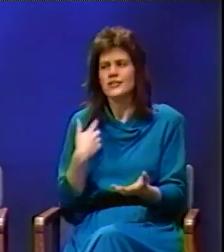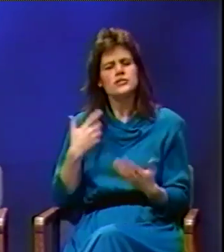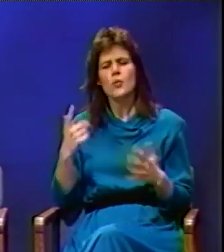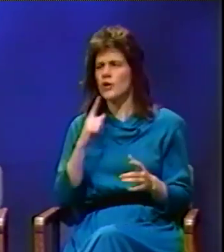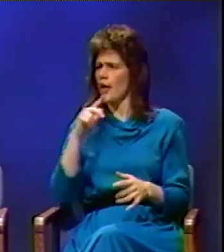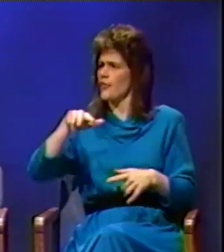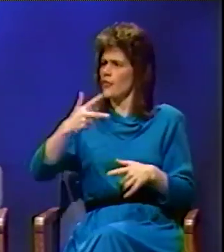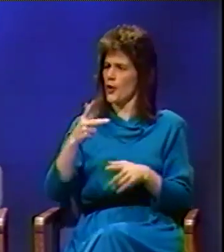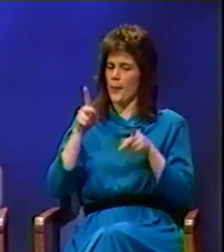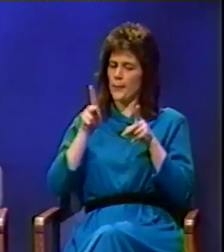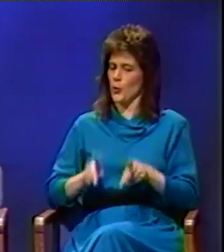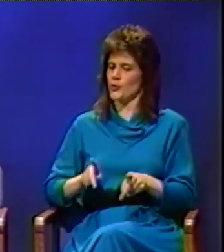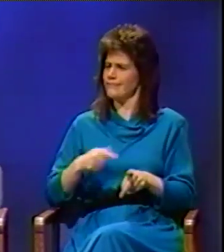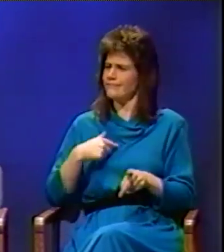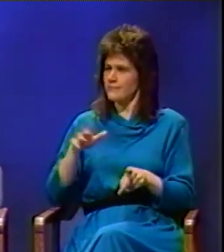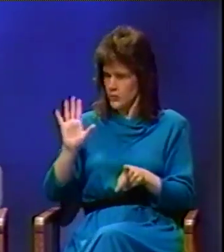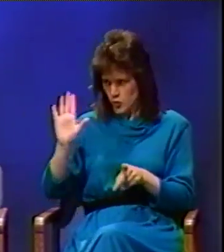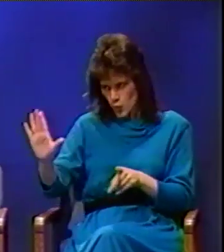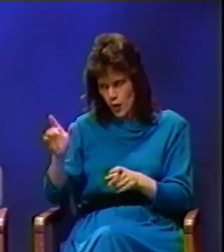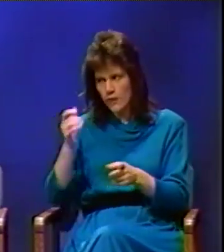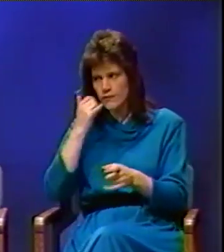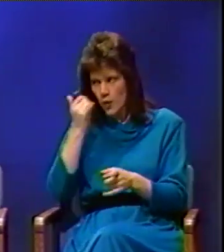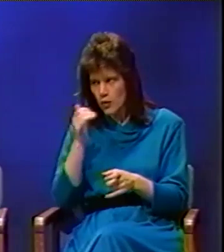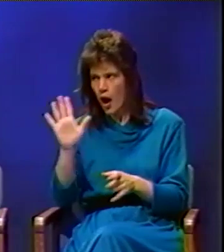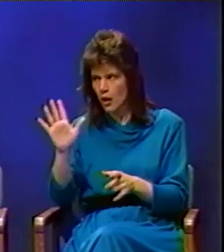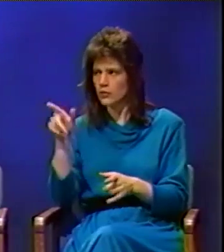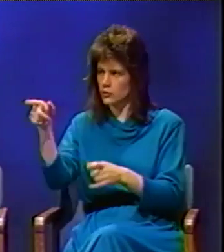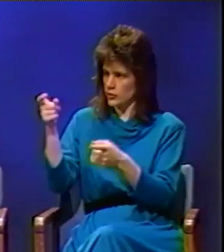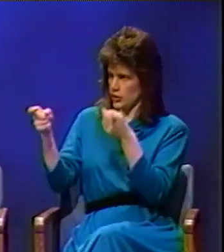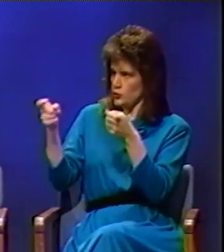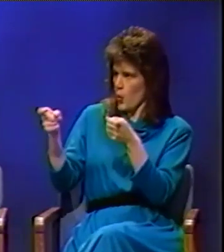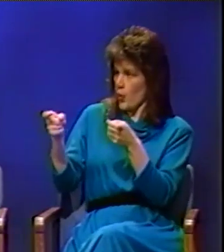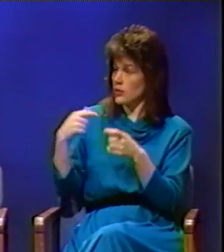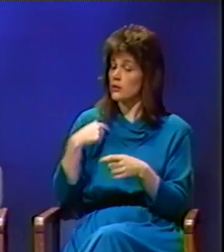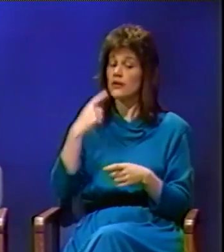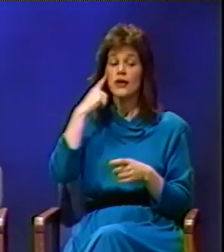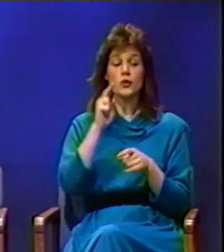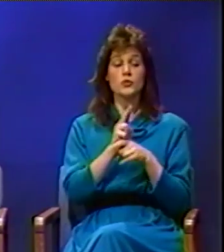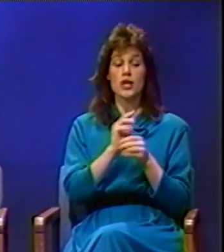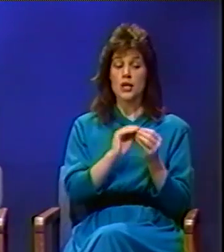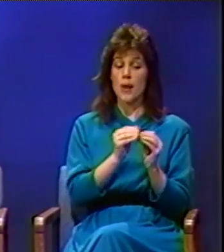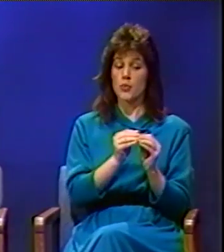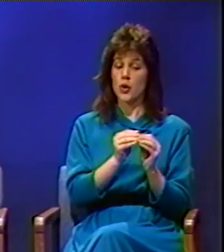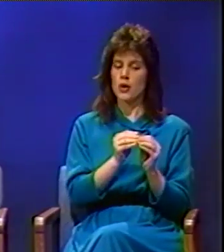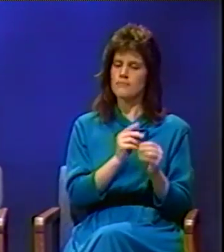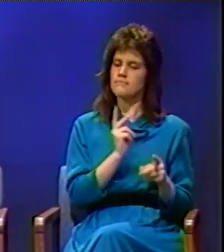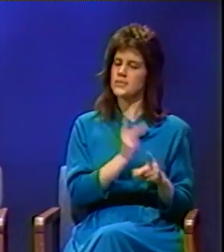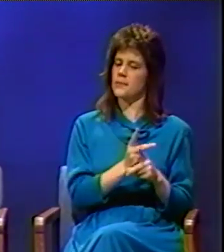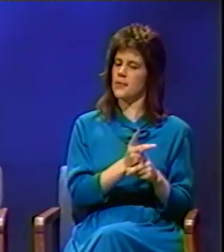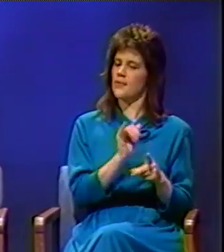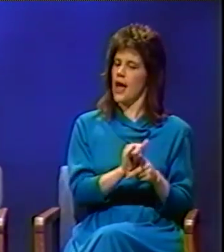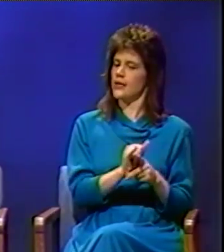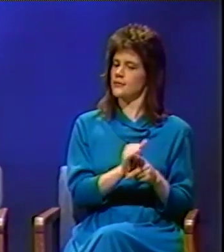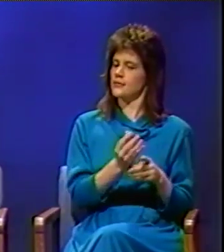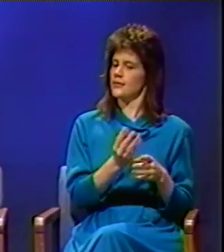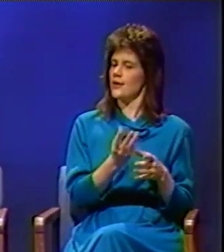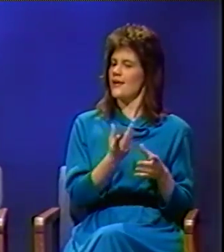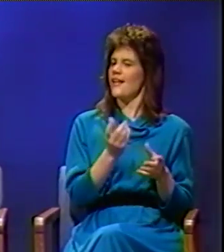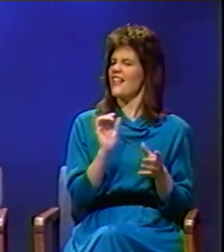is your call and you are in control of it. And we feel that by using a number, we maintain that transparency more than we would if